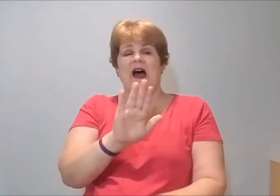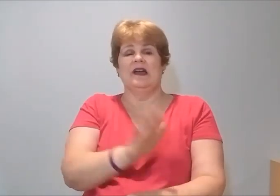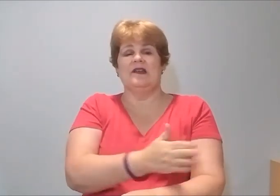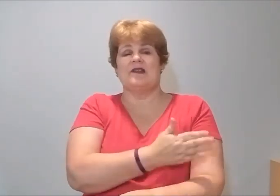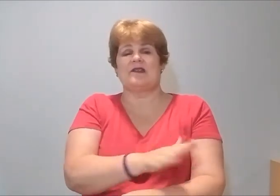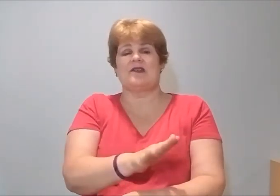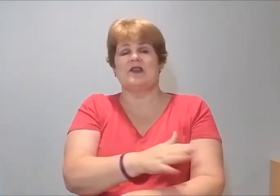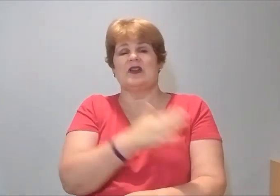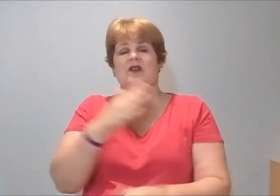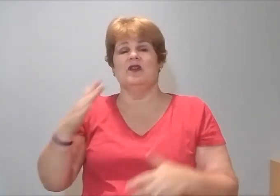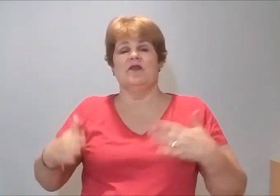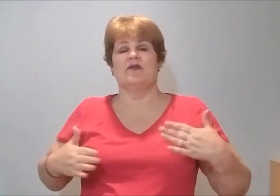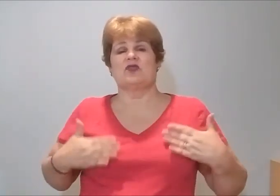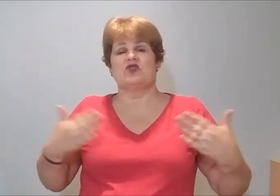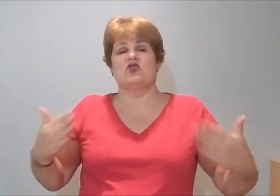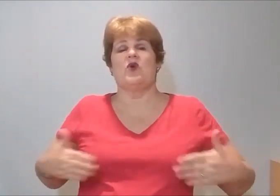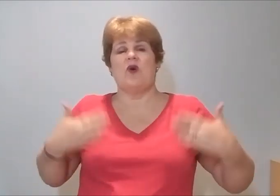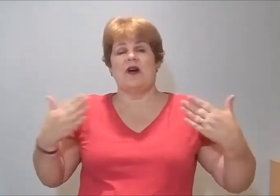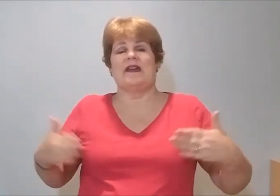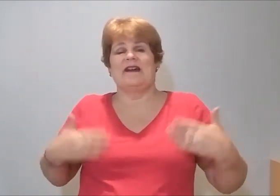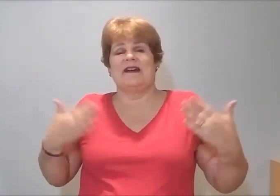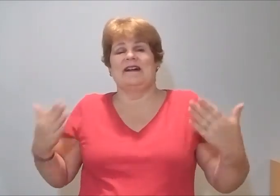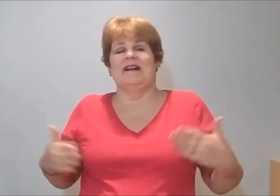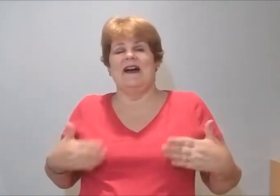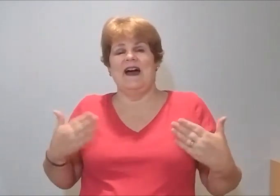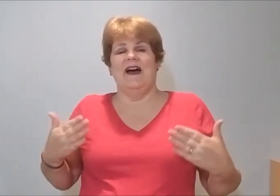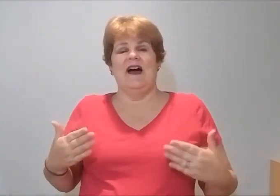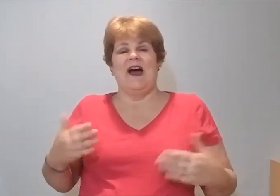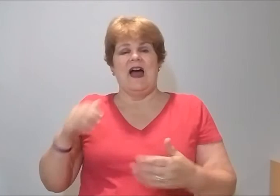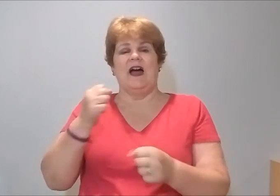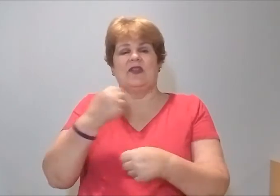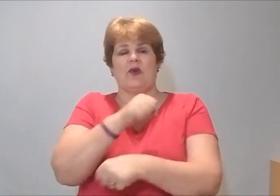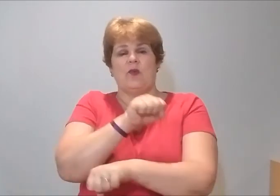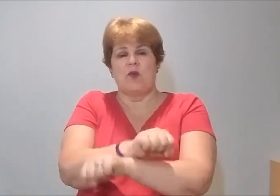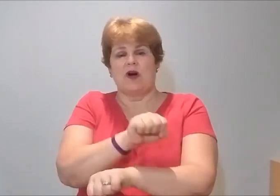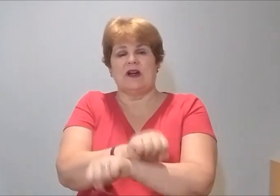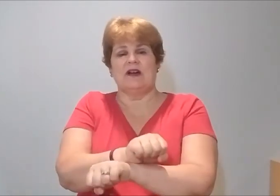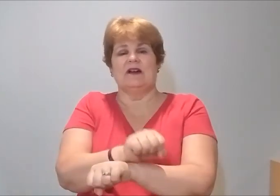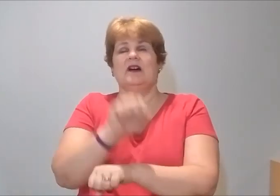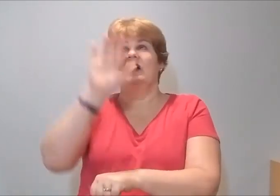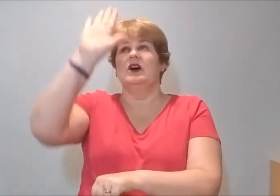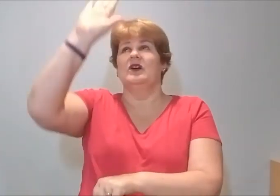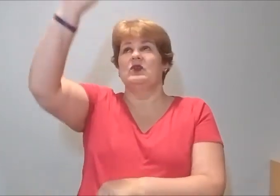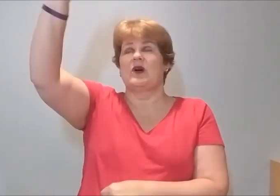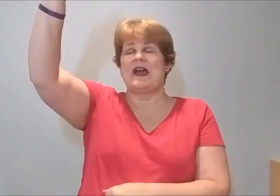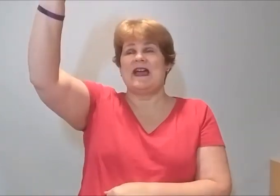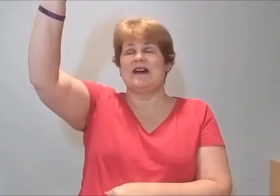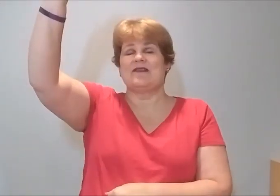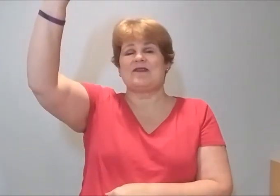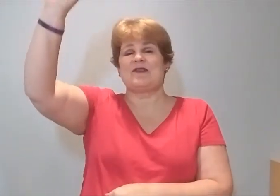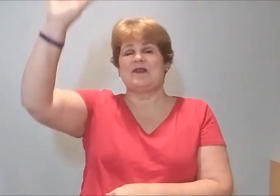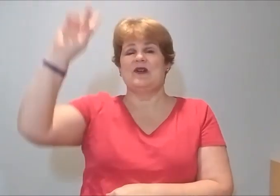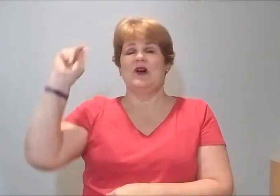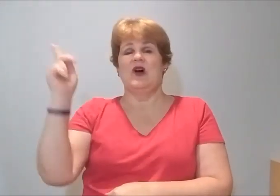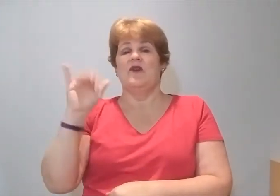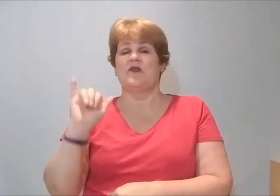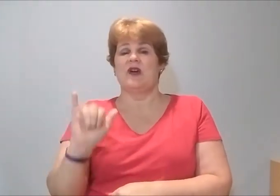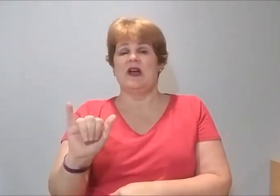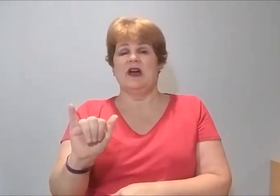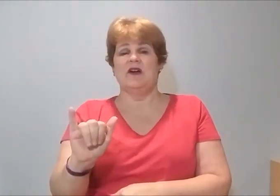I sing for joy at the work of your hands.